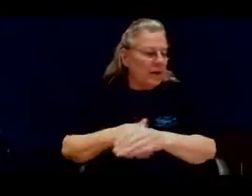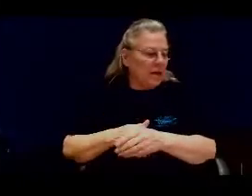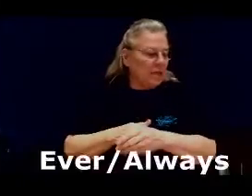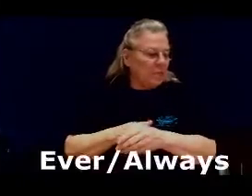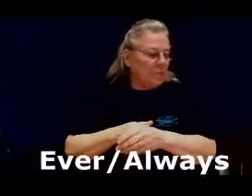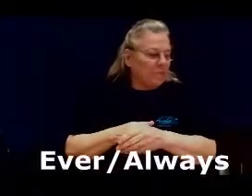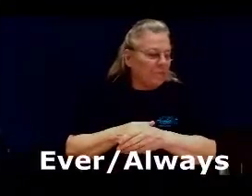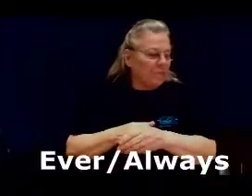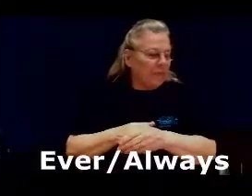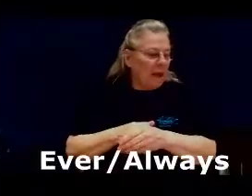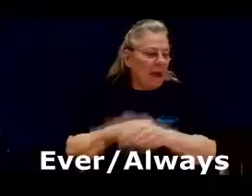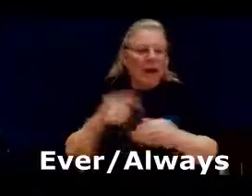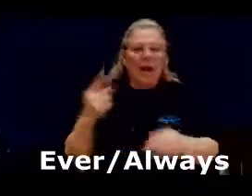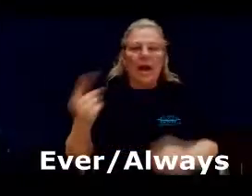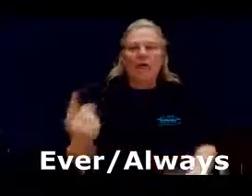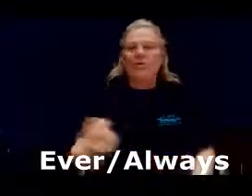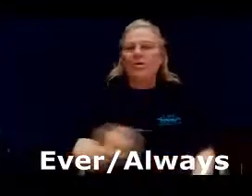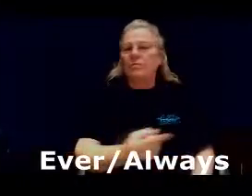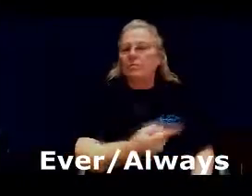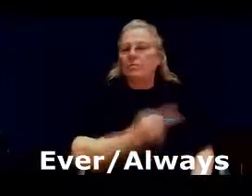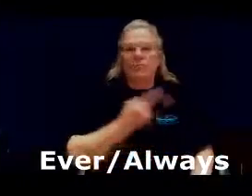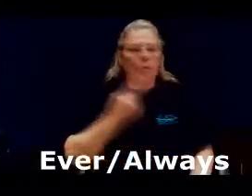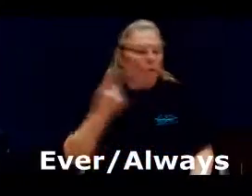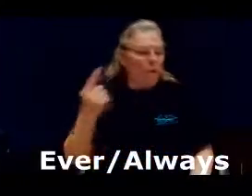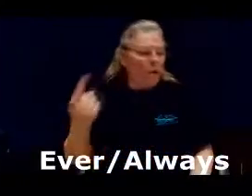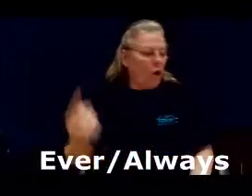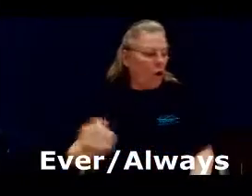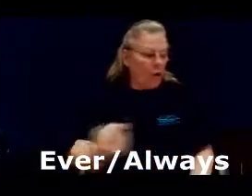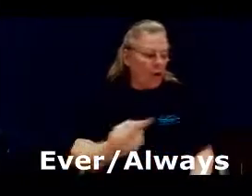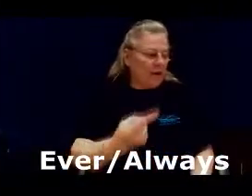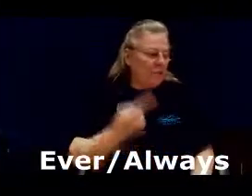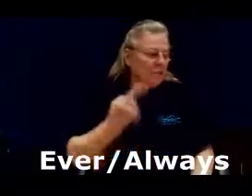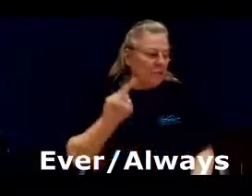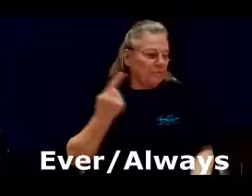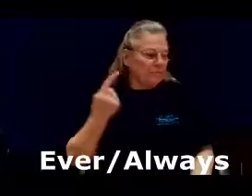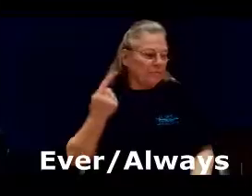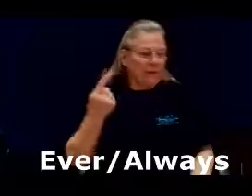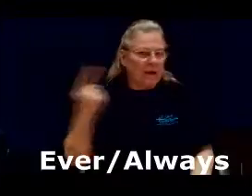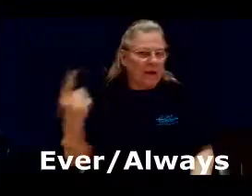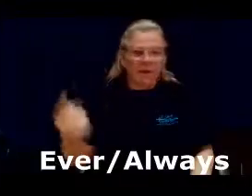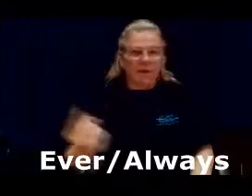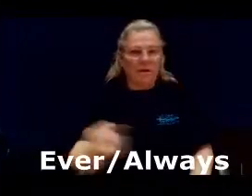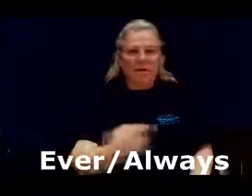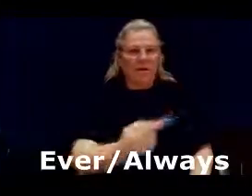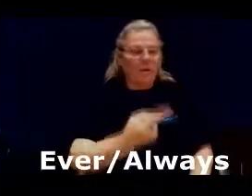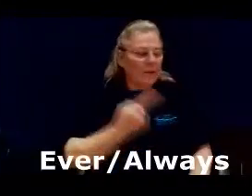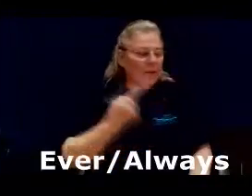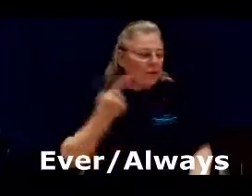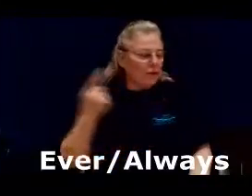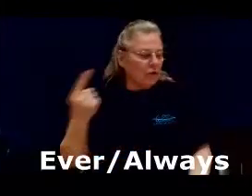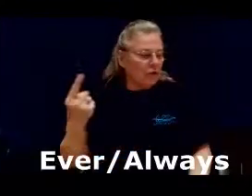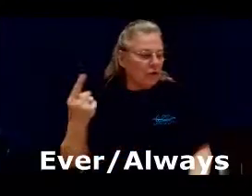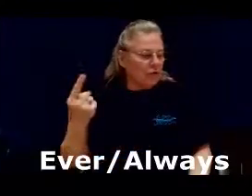ending. Ever or always, and that's a complete circle.